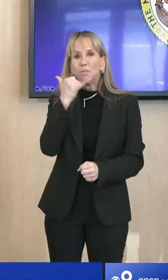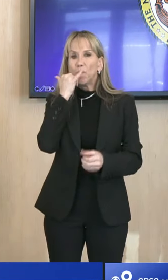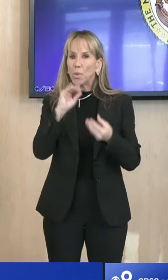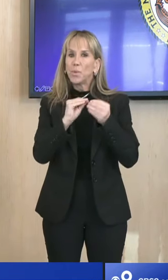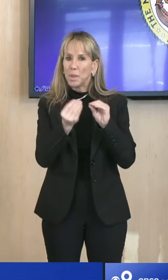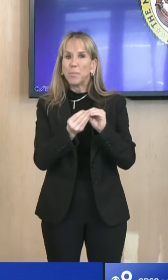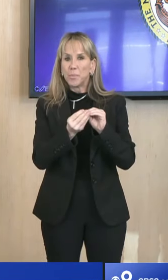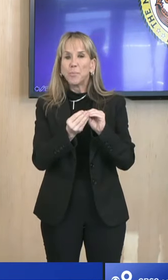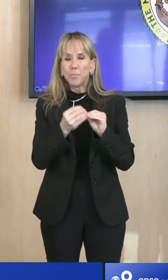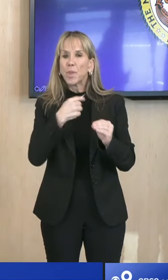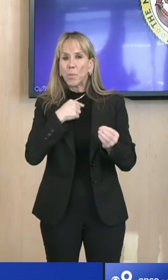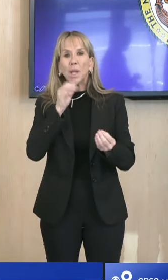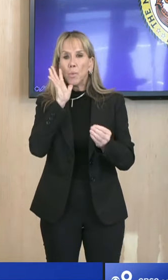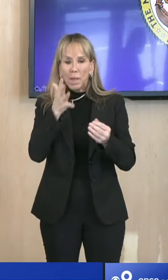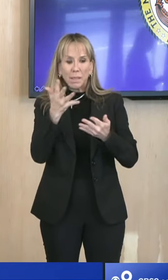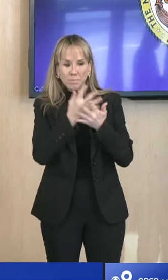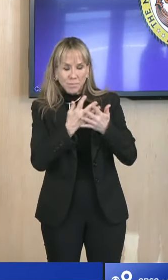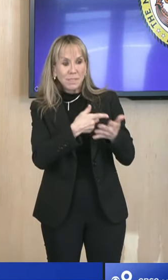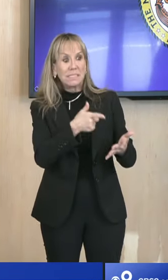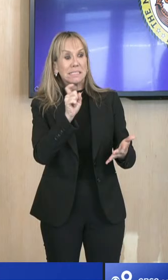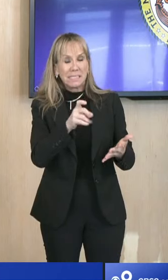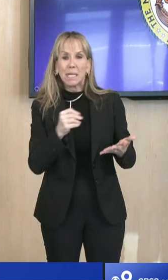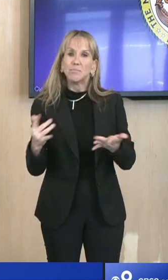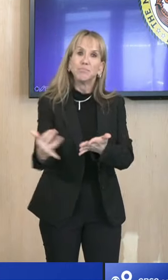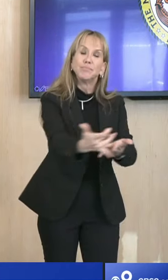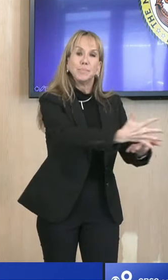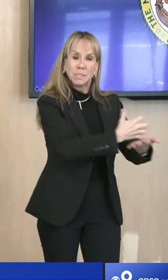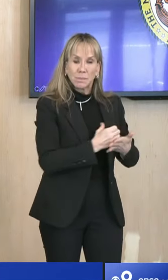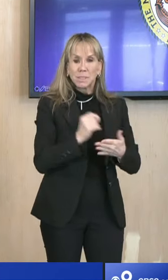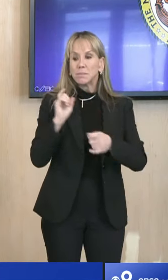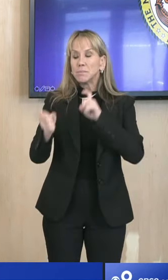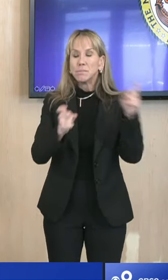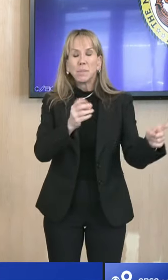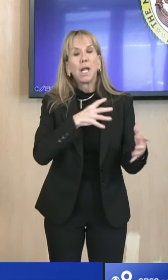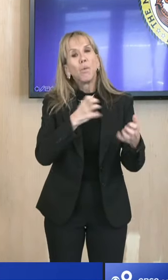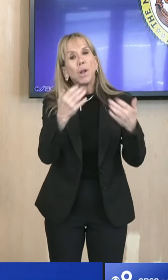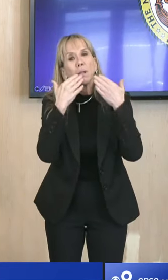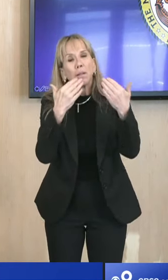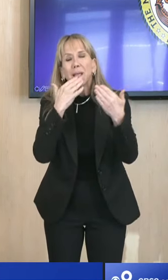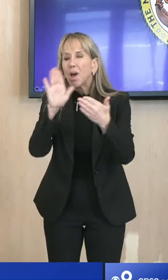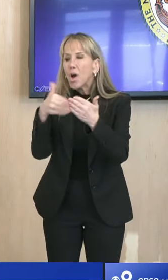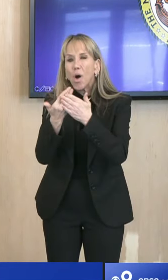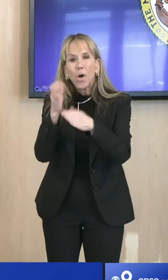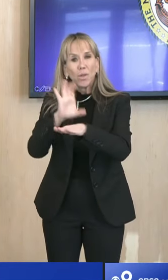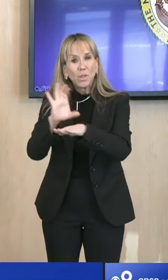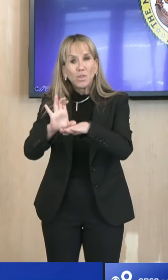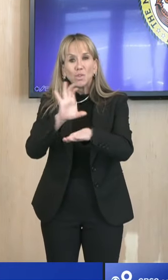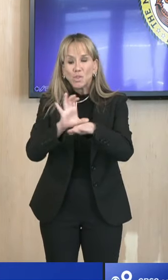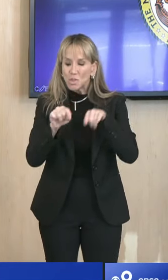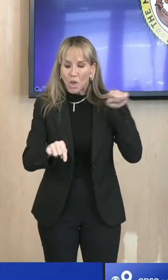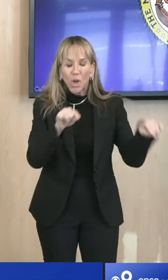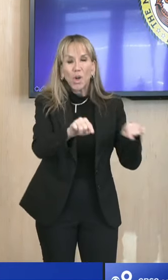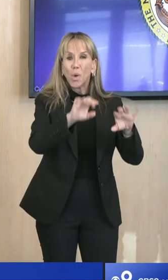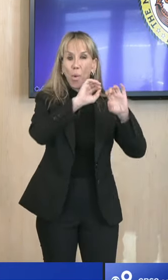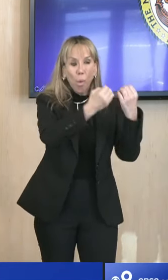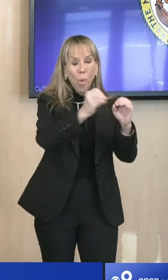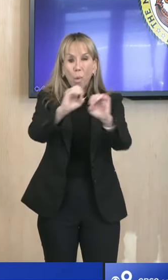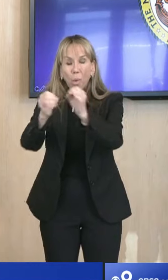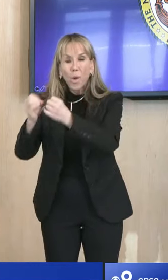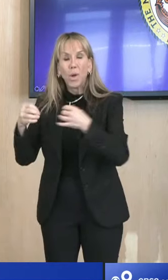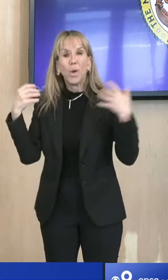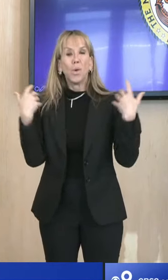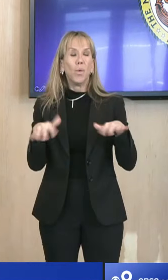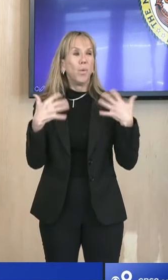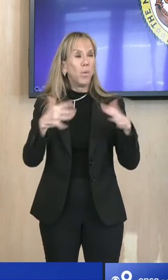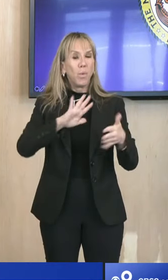screening them. We will eventually collect them and get them to the people in need. And I want to thank all the people, all the churches, all the organizations working together to keep